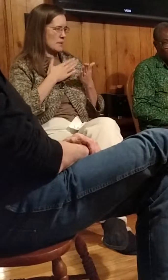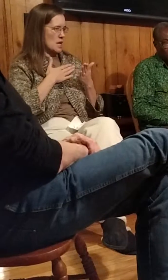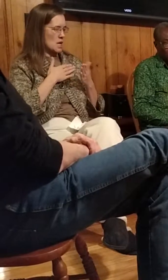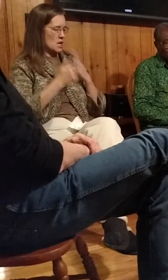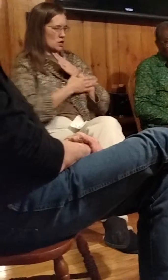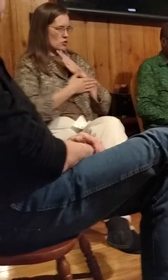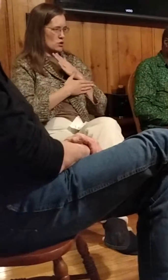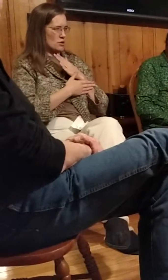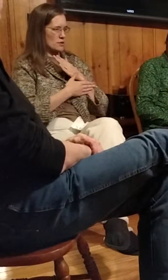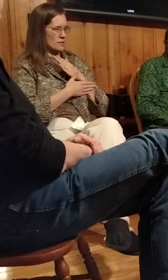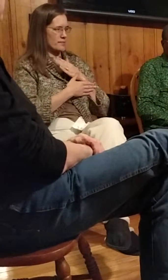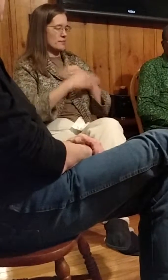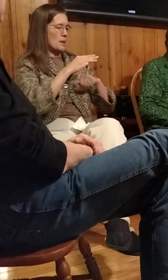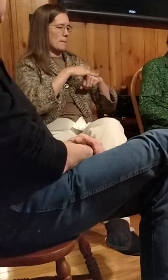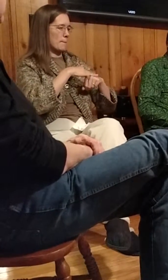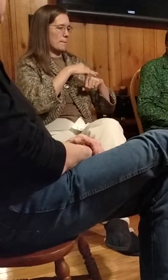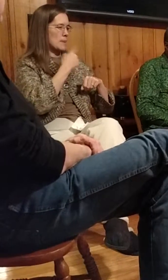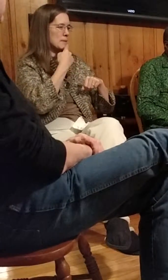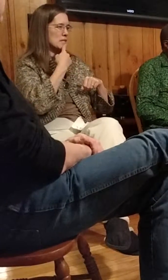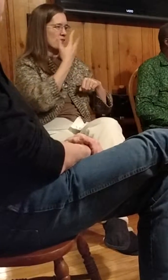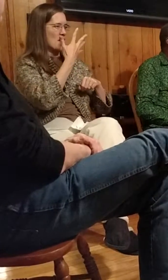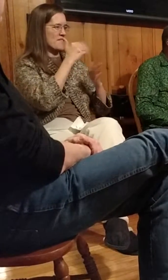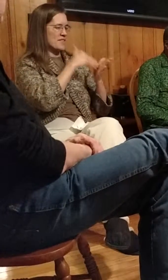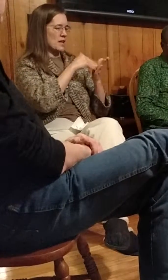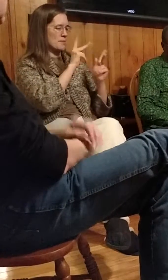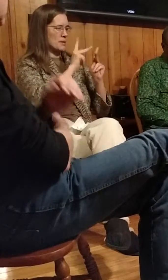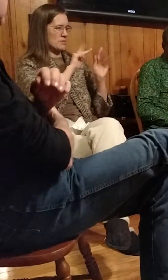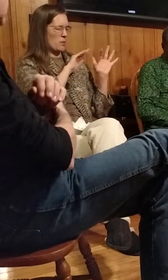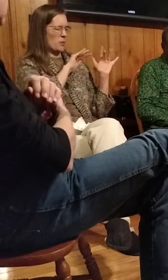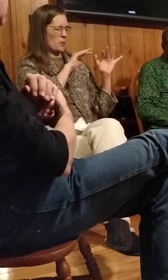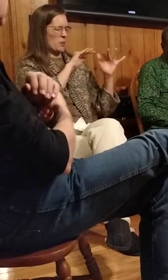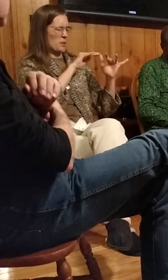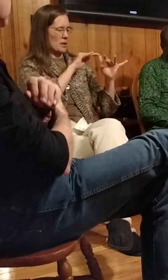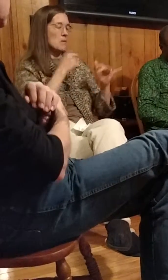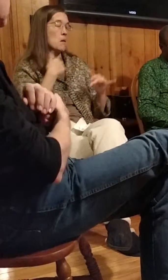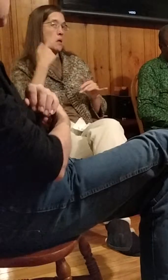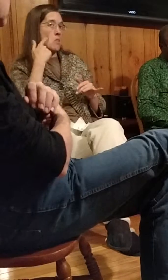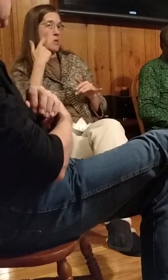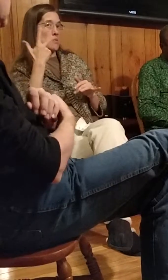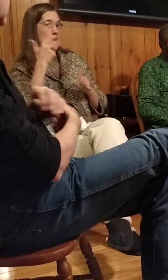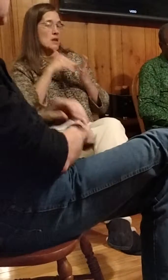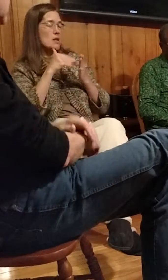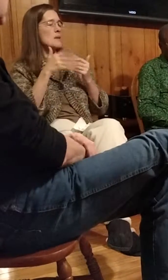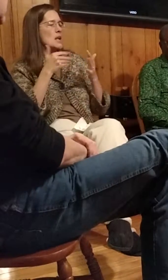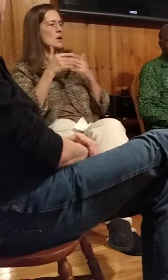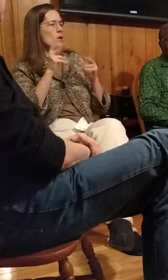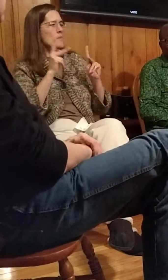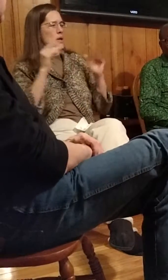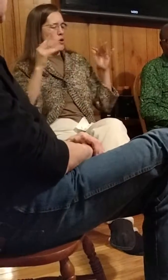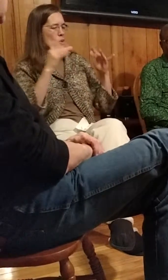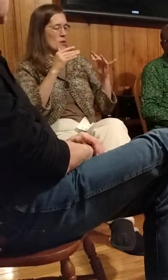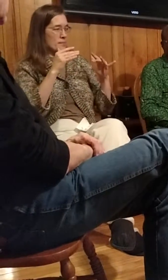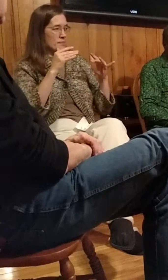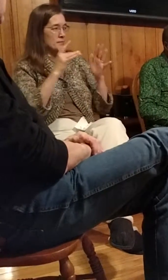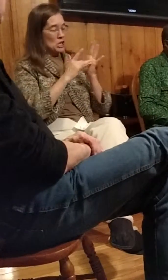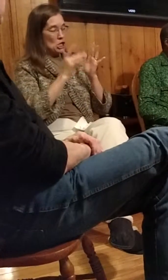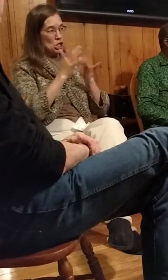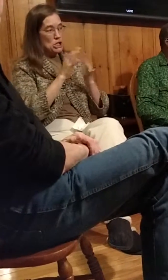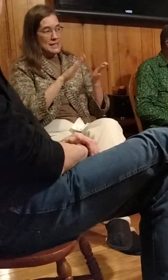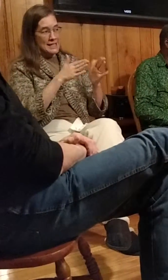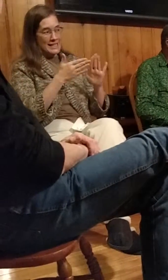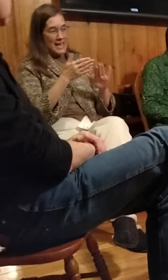there. I thought it was 3,000, but they said 5,000. A huge crowd. And it was, did Jesus die on the cross?